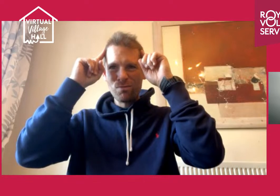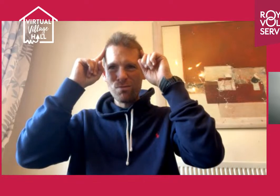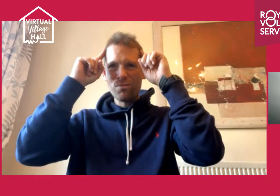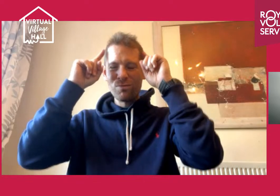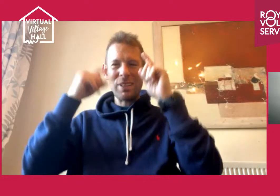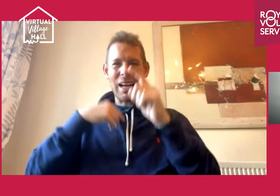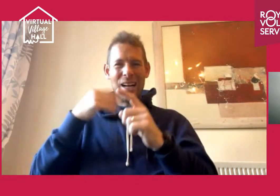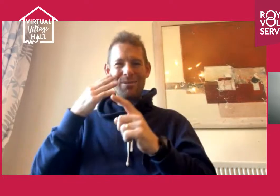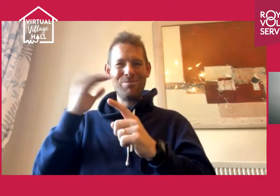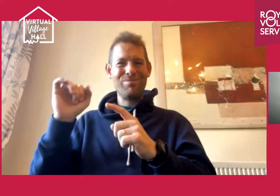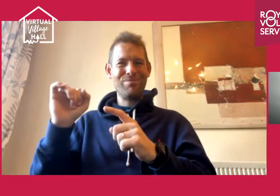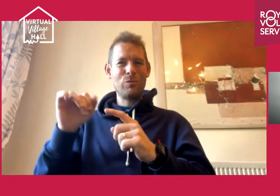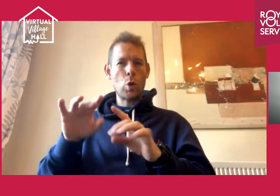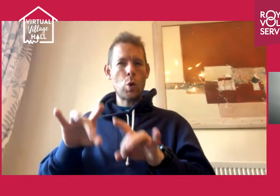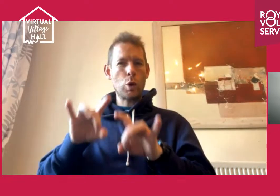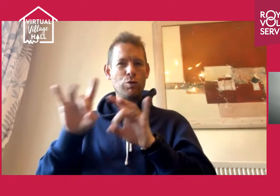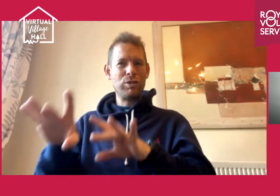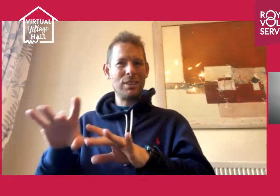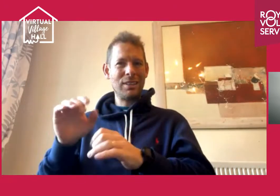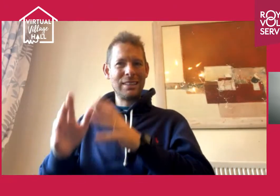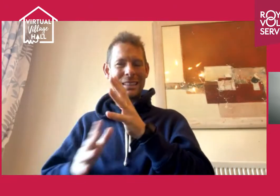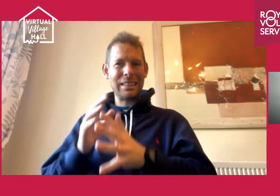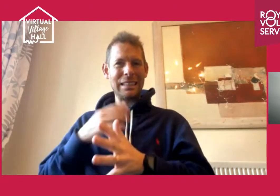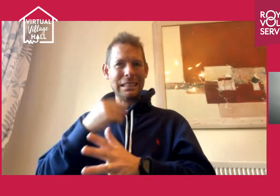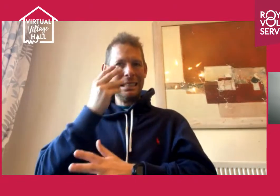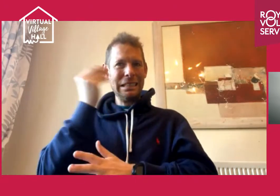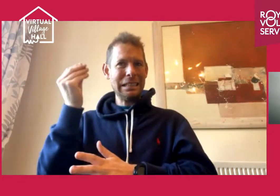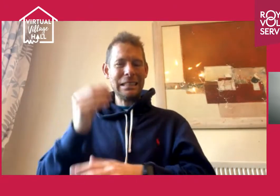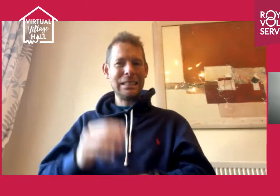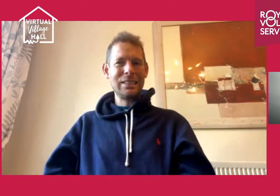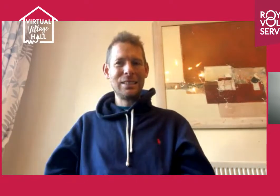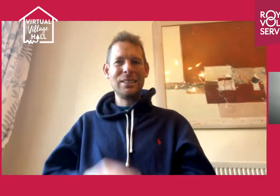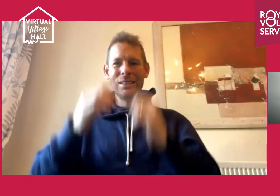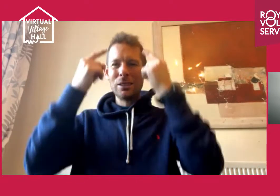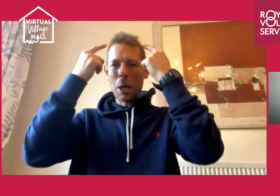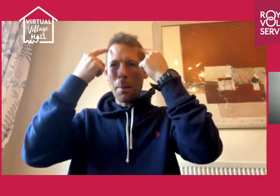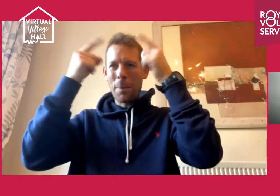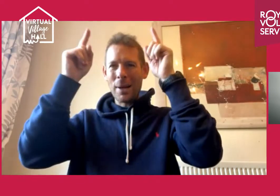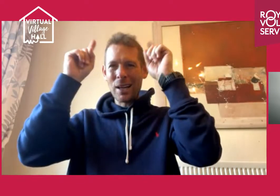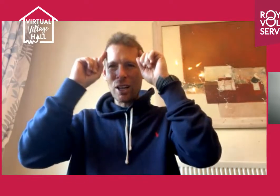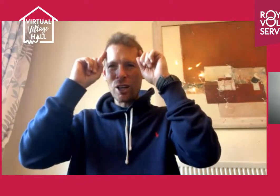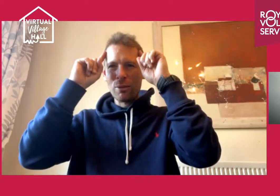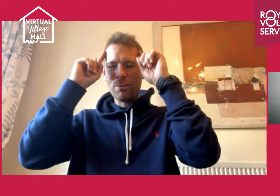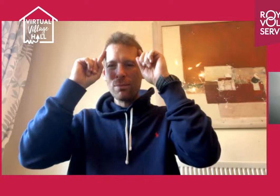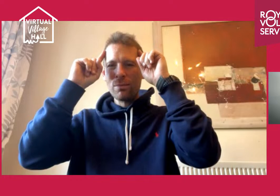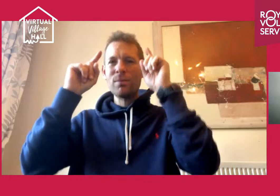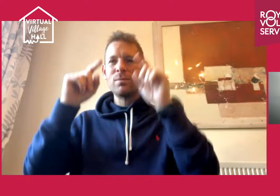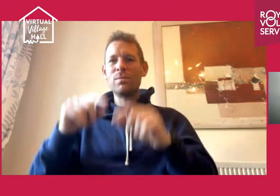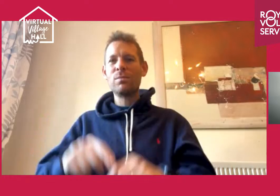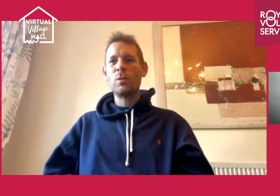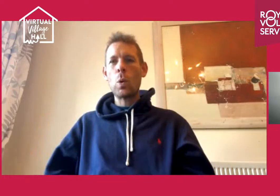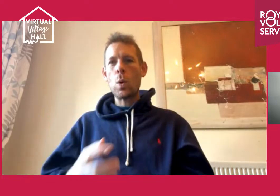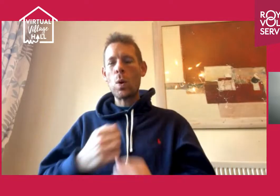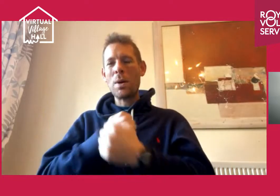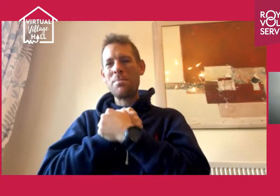Sometimes you'll see bear signed like this as well. That's probably what they would sign maybe for bear